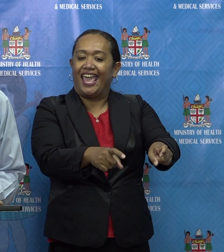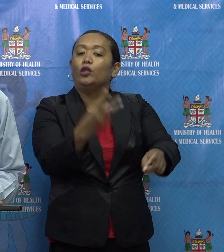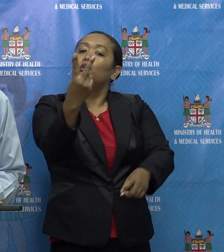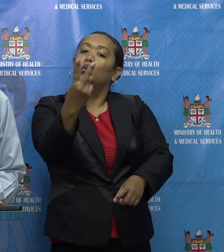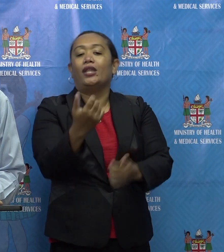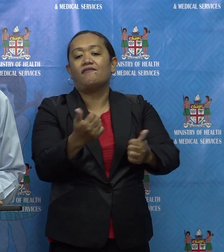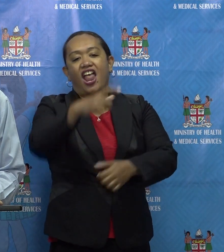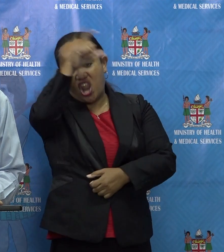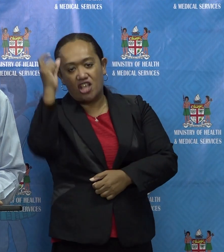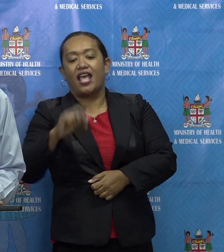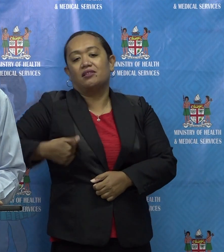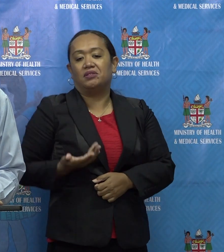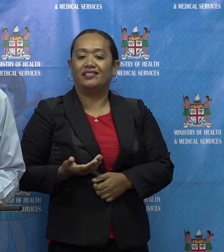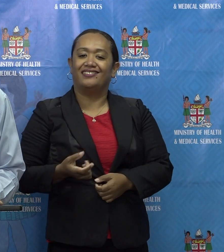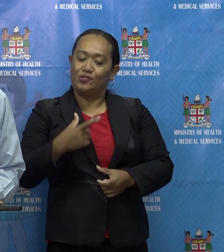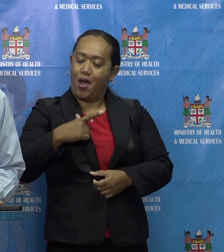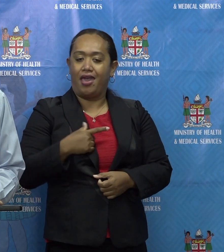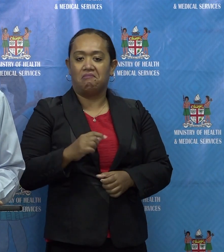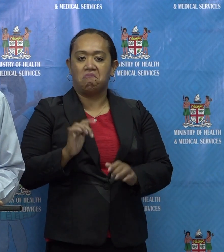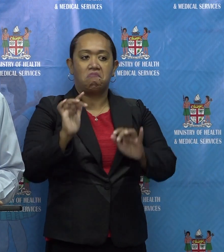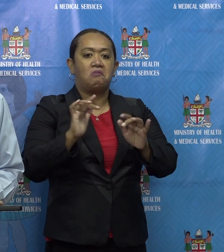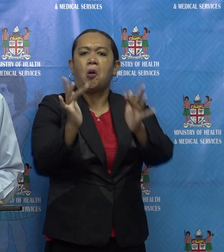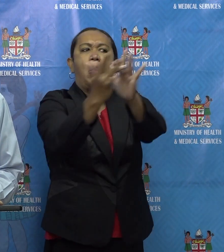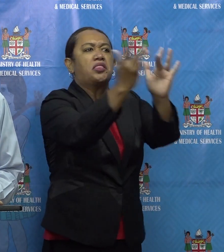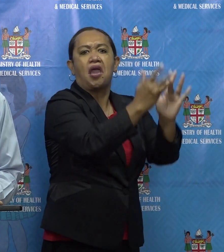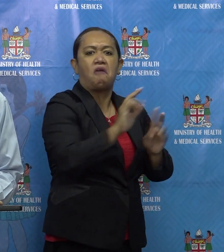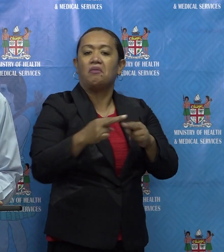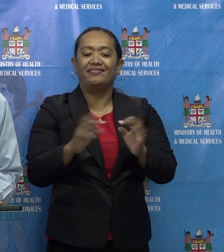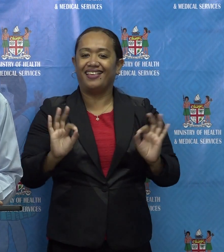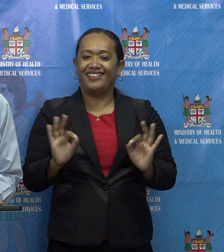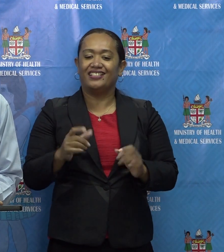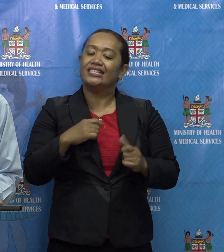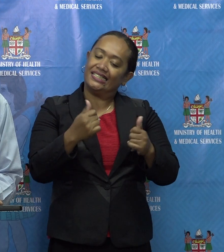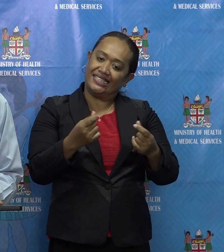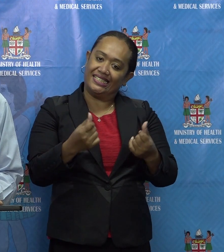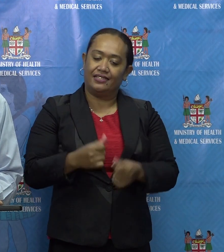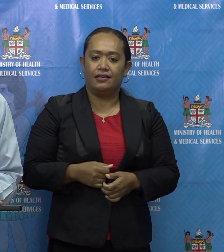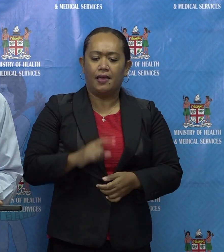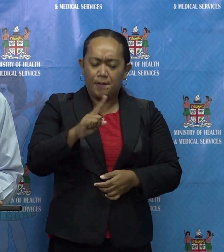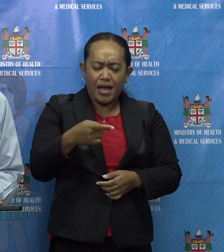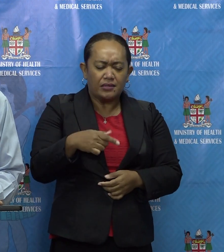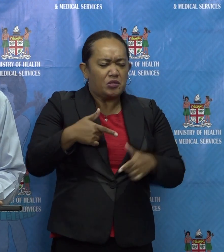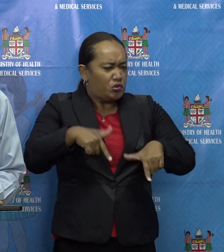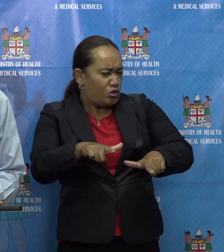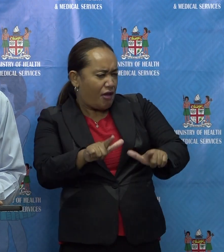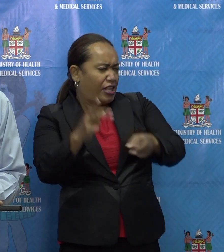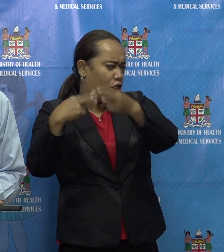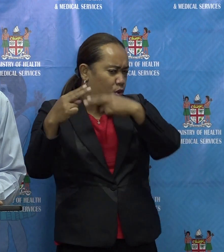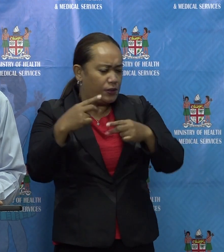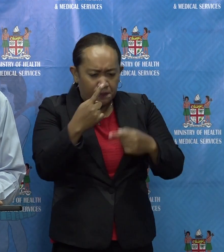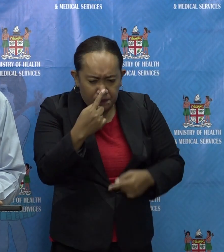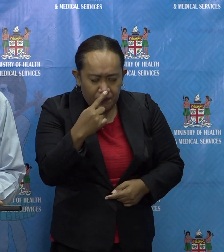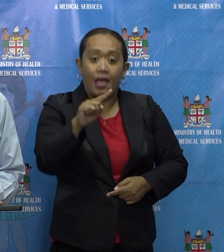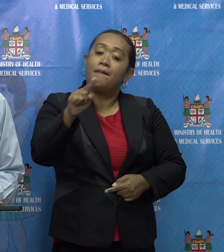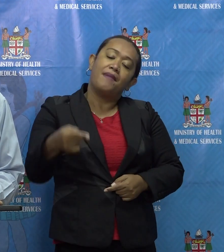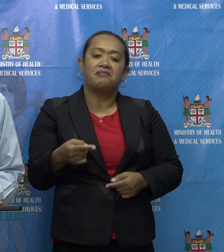patients. There are a few points of interest in the nurse's travel history, but none are definitive as a